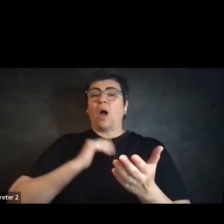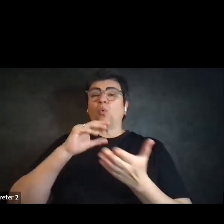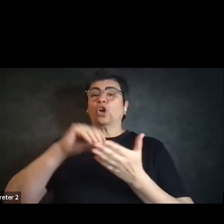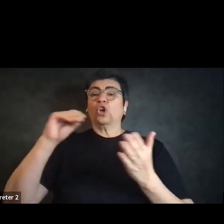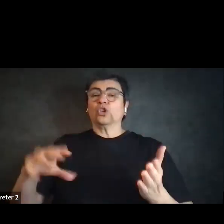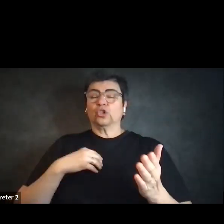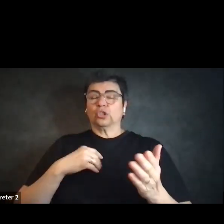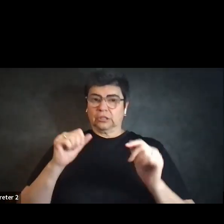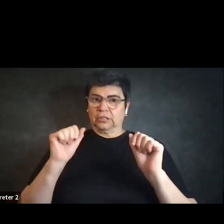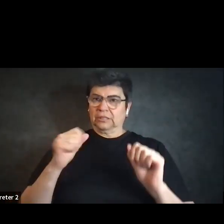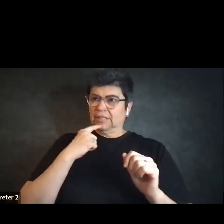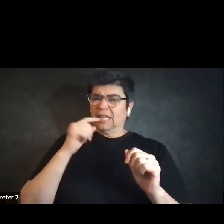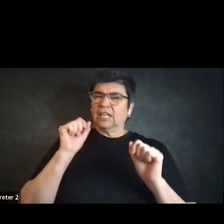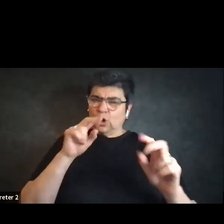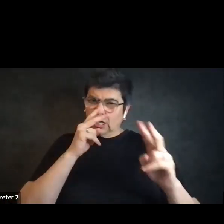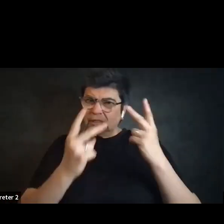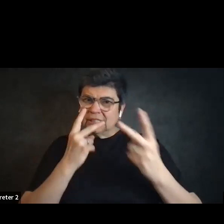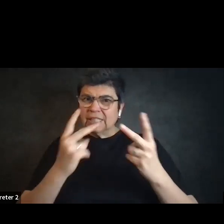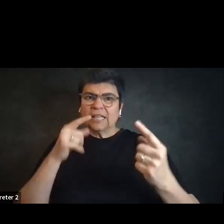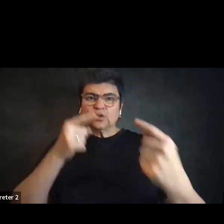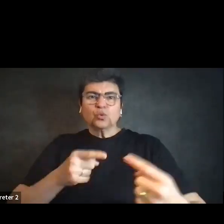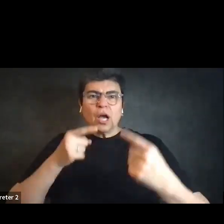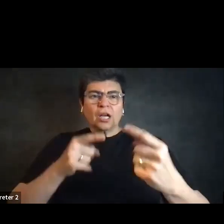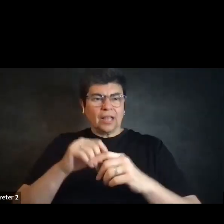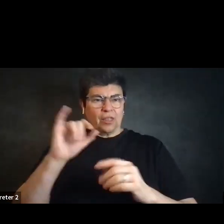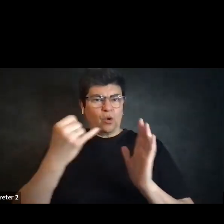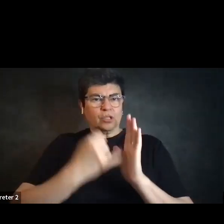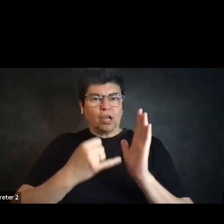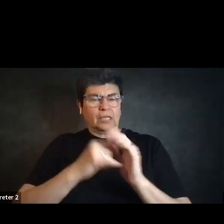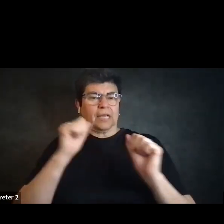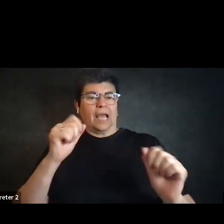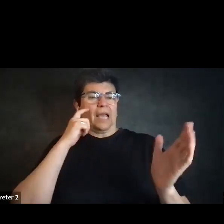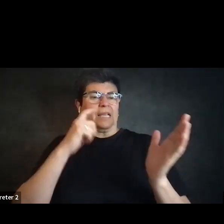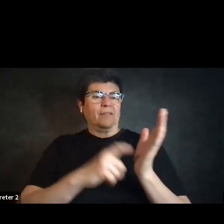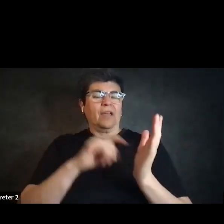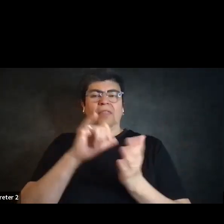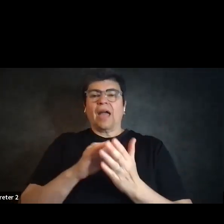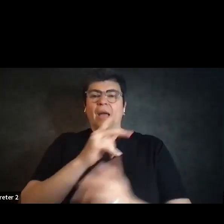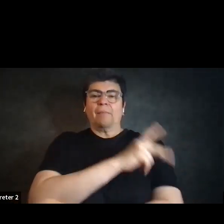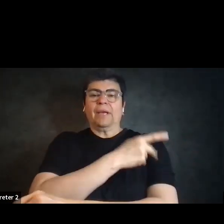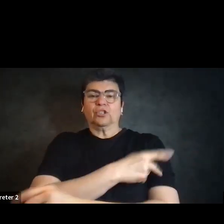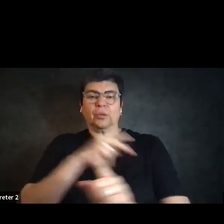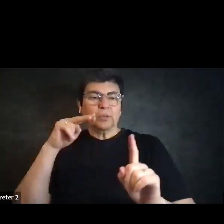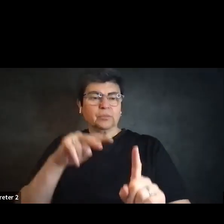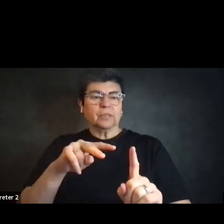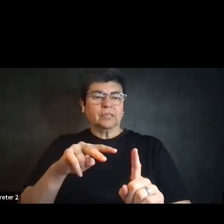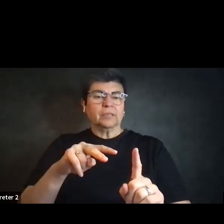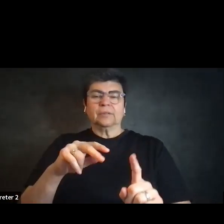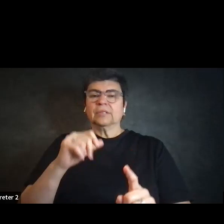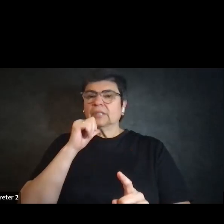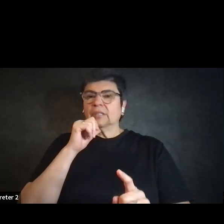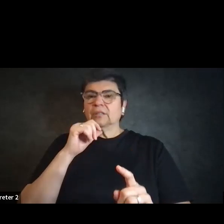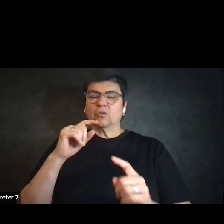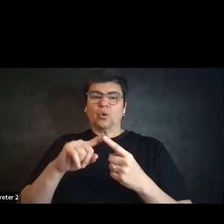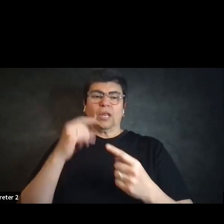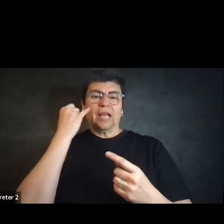to visualize struggle in these visual arts, and they were able to identify the patient perspective, which is hitherto not visible when